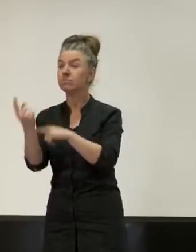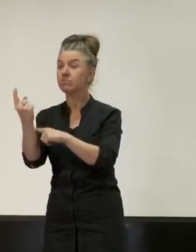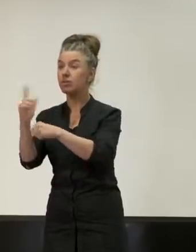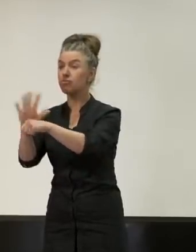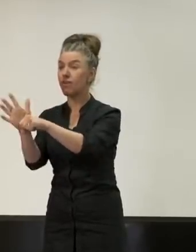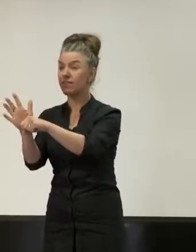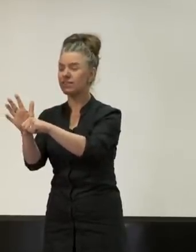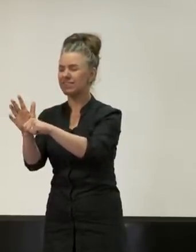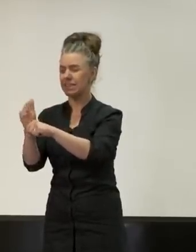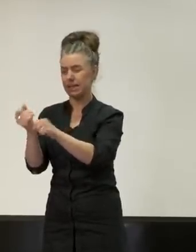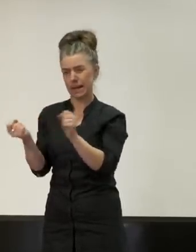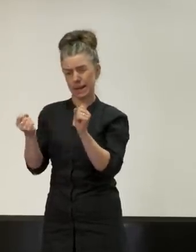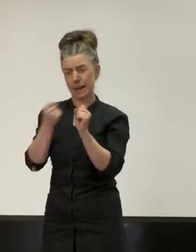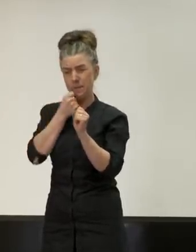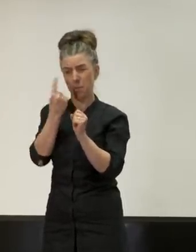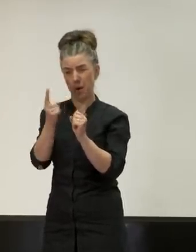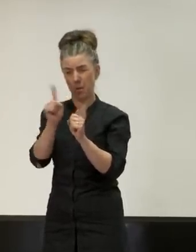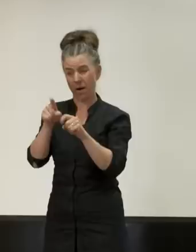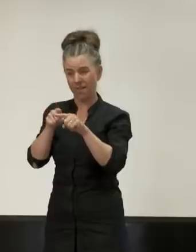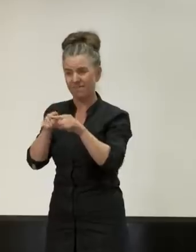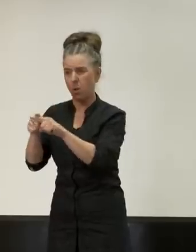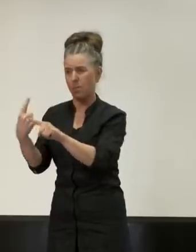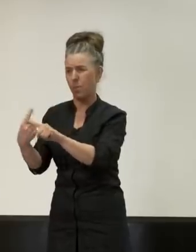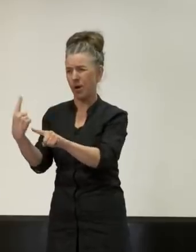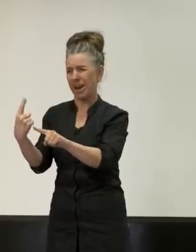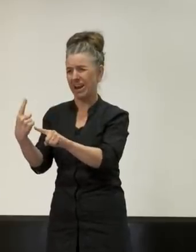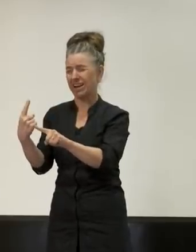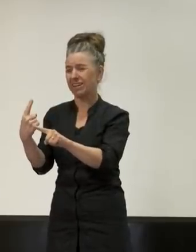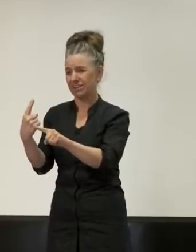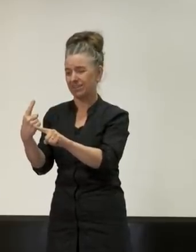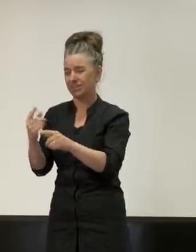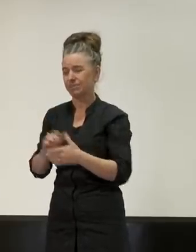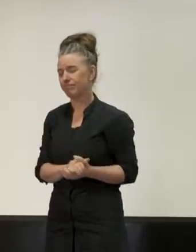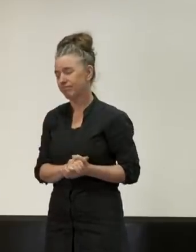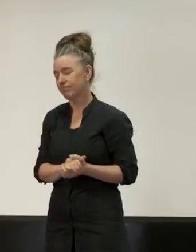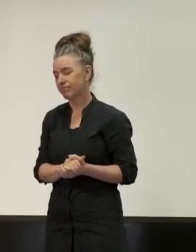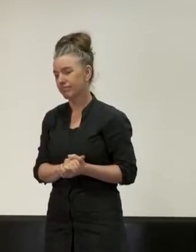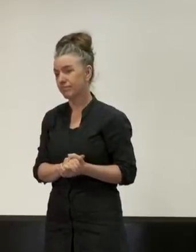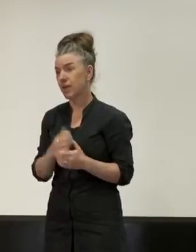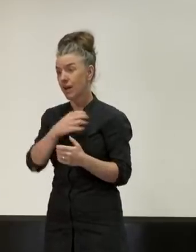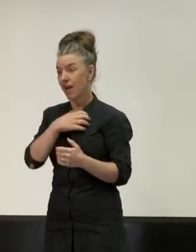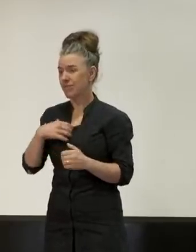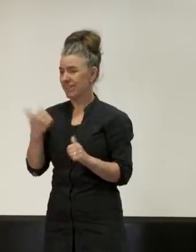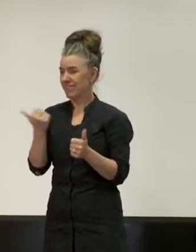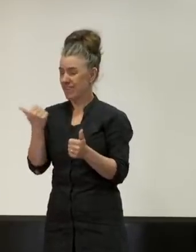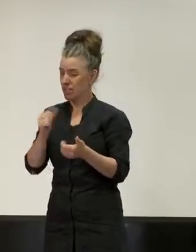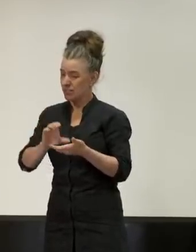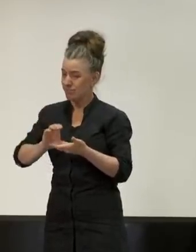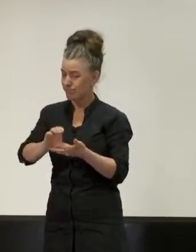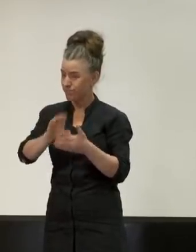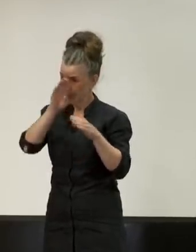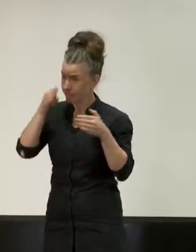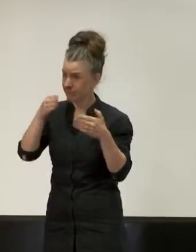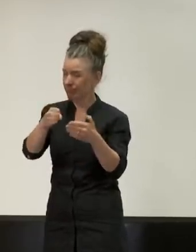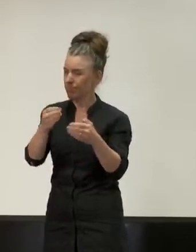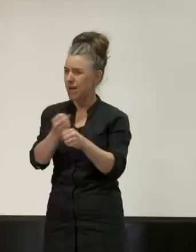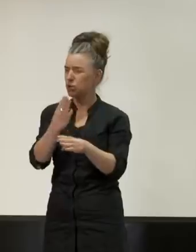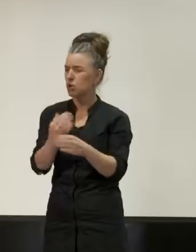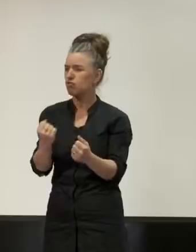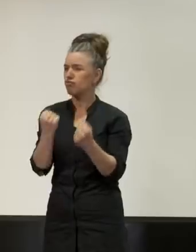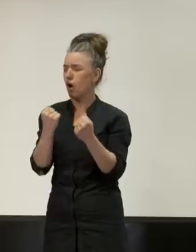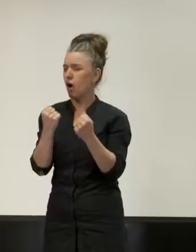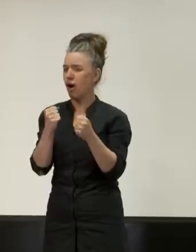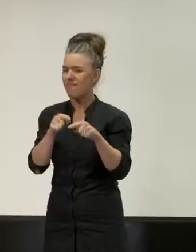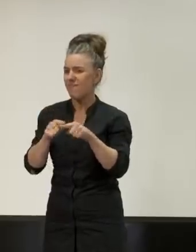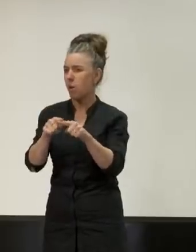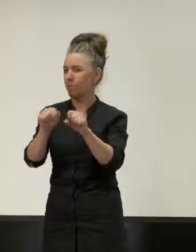rapidly contact trace cases. That will still remain. The government has invested significantly in improving our contact tracing system,